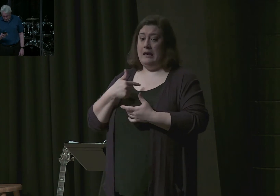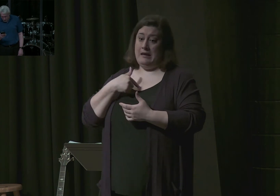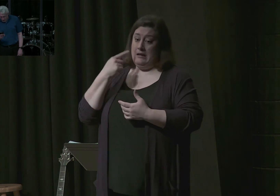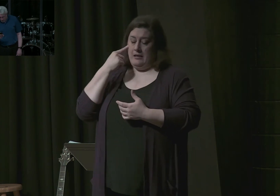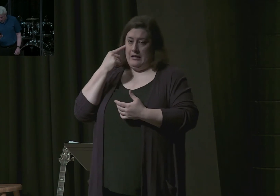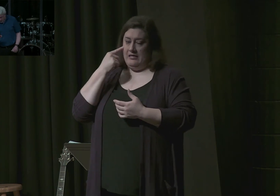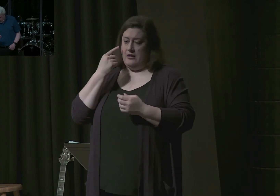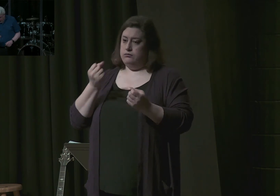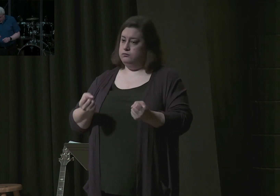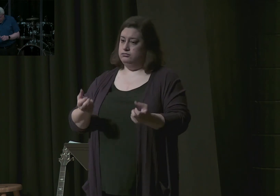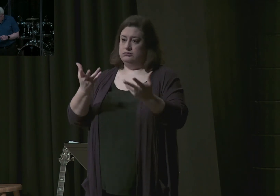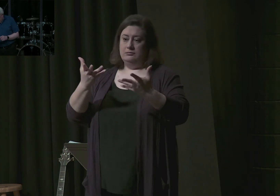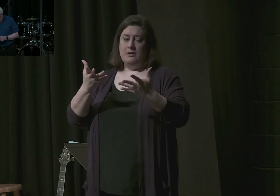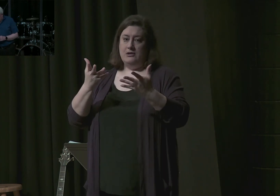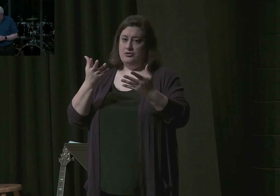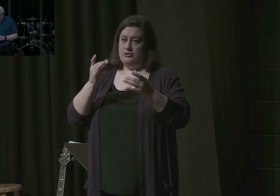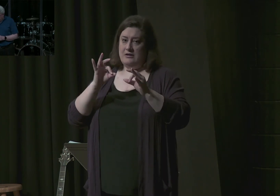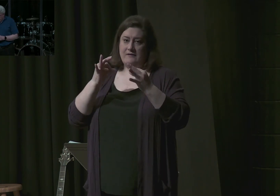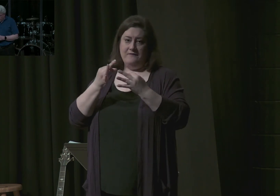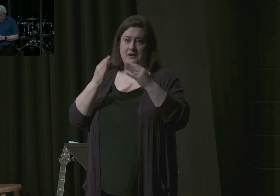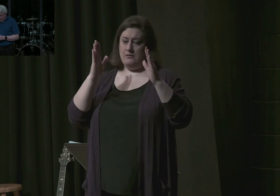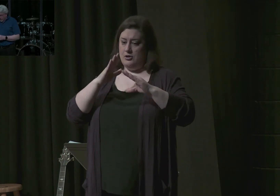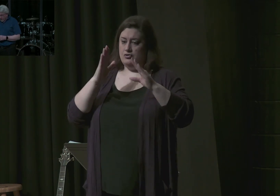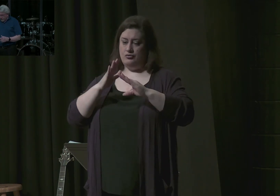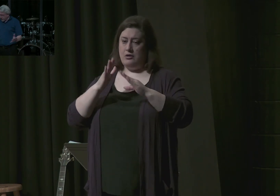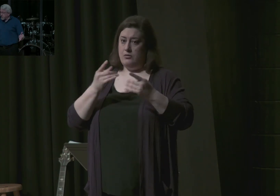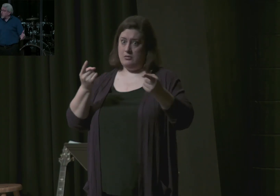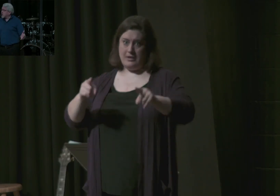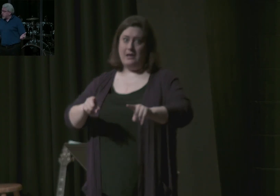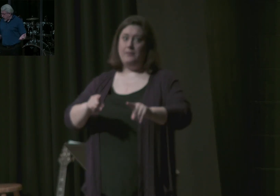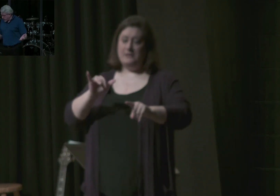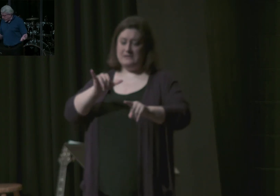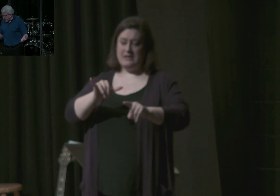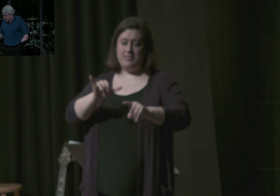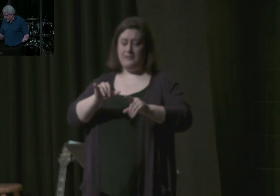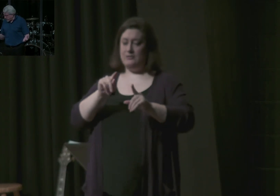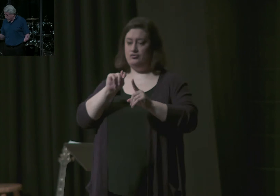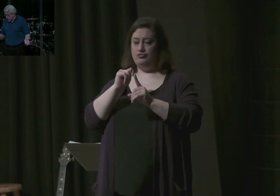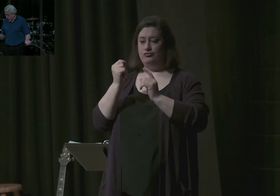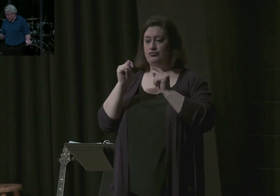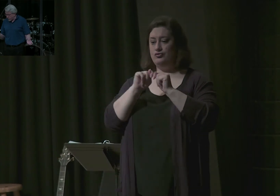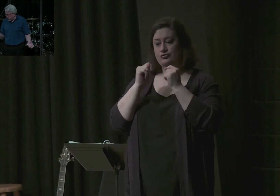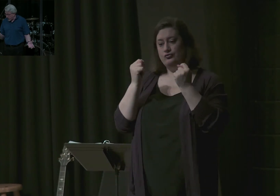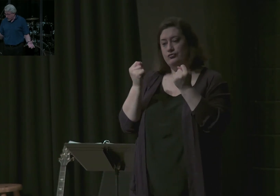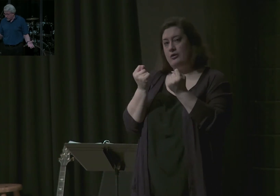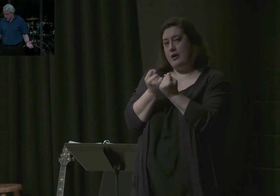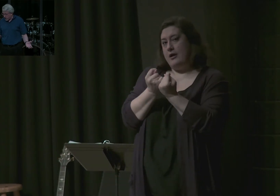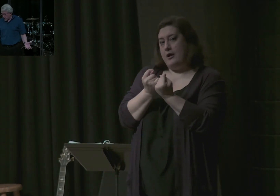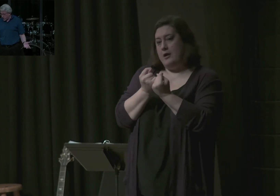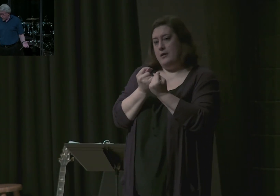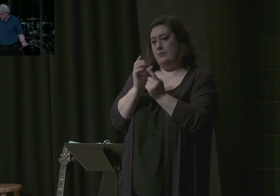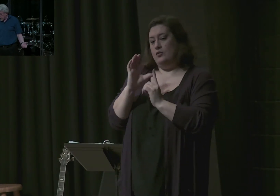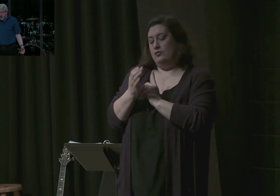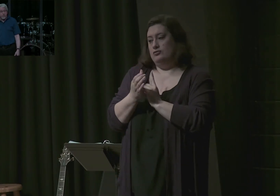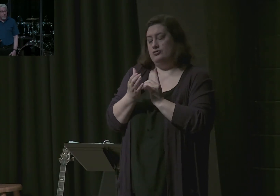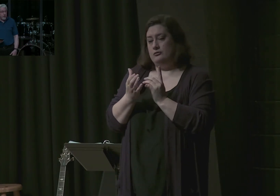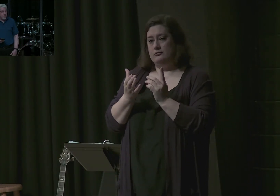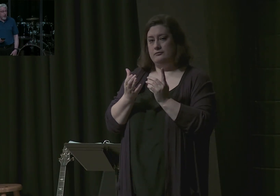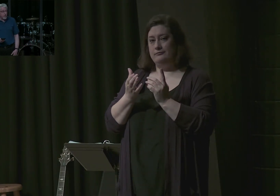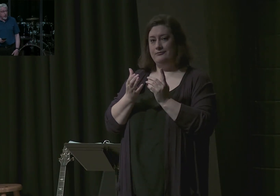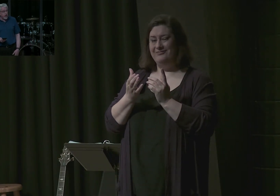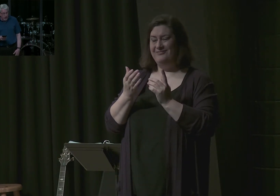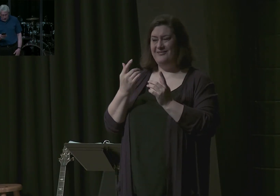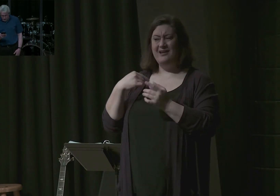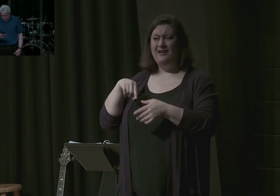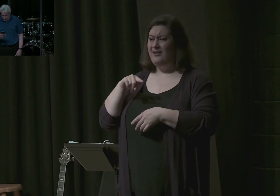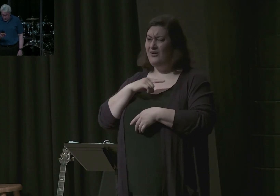all sorts of family troubles. And just because Jacob lives in a tribal clan style of culture, does that mean